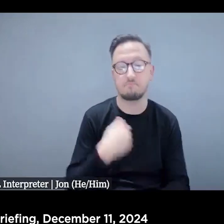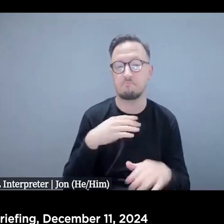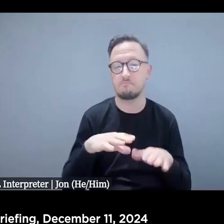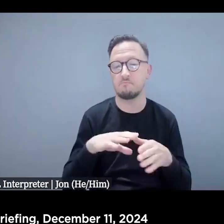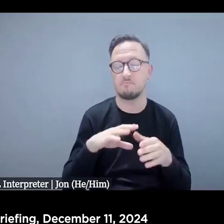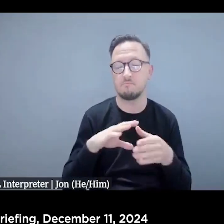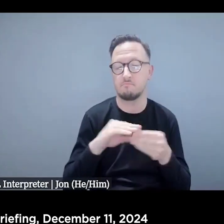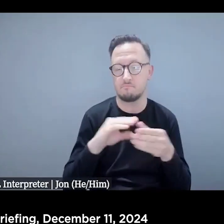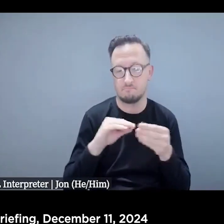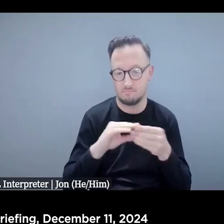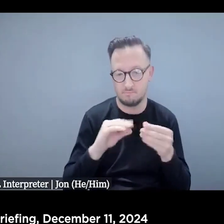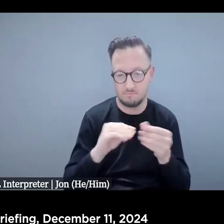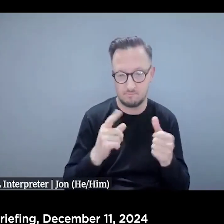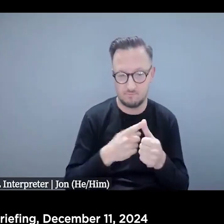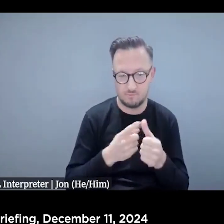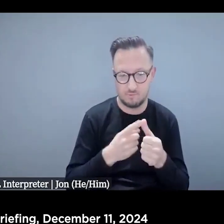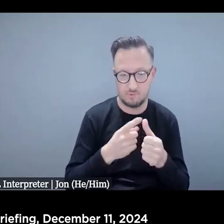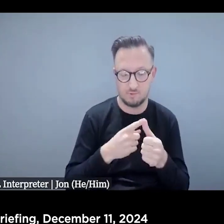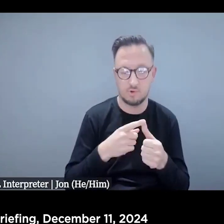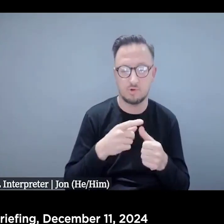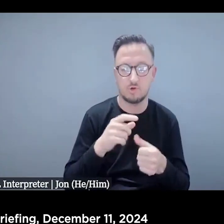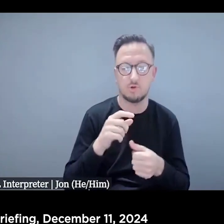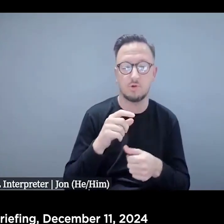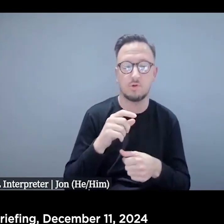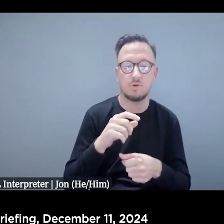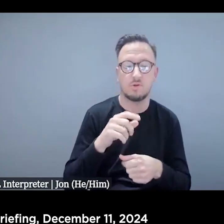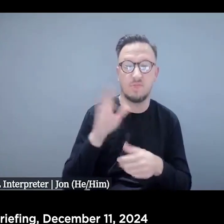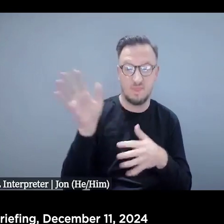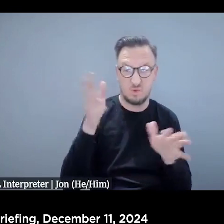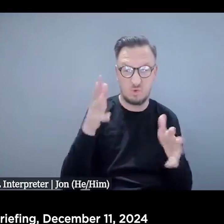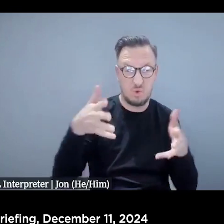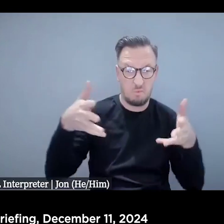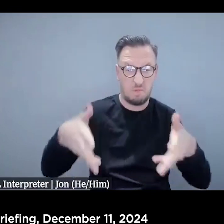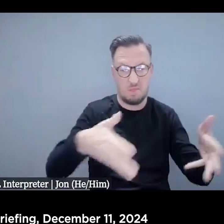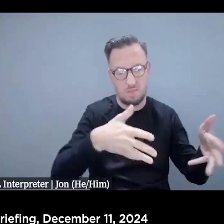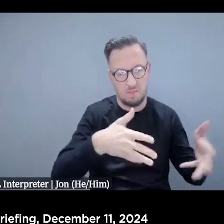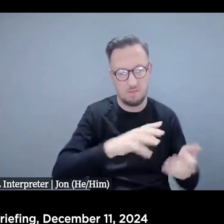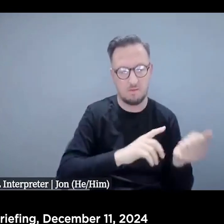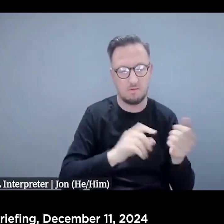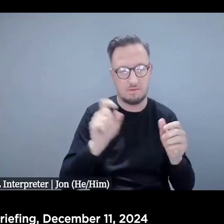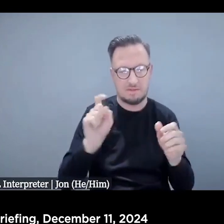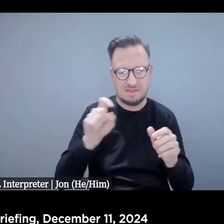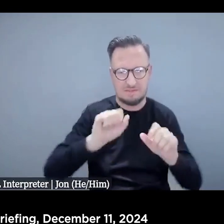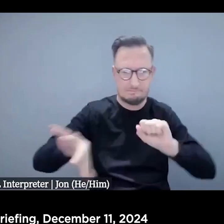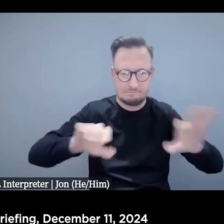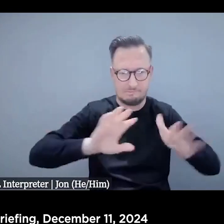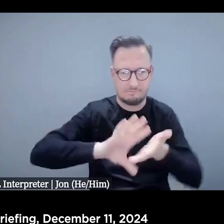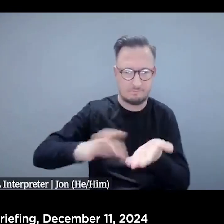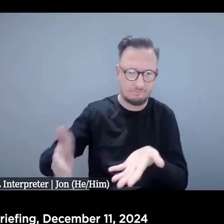a brief update on storm debris removal. To date, our debris contractors have